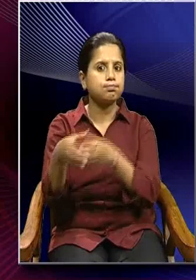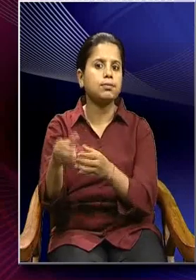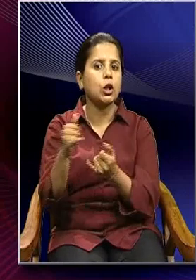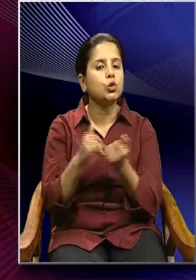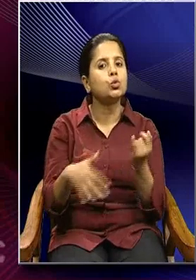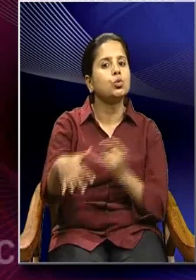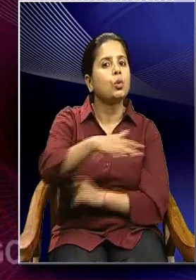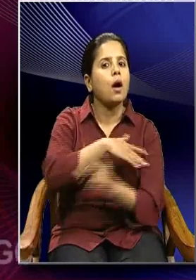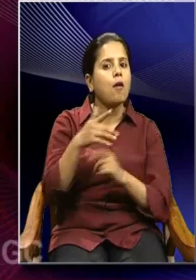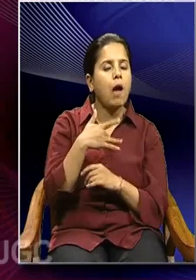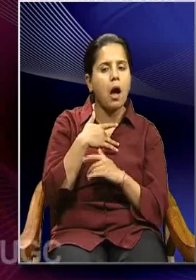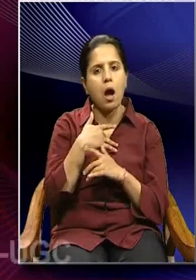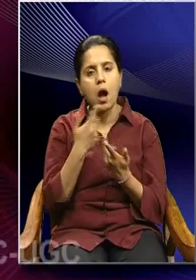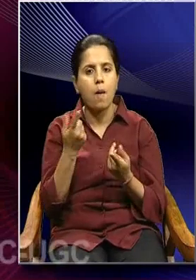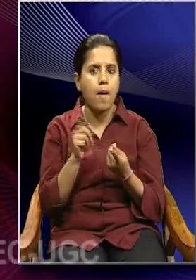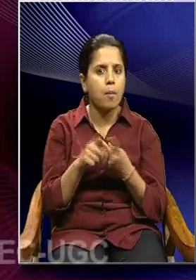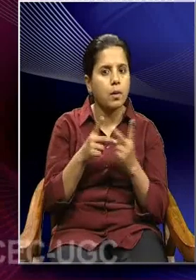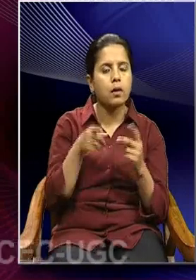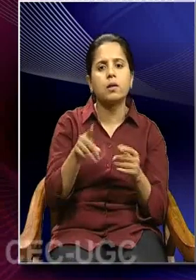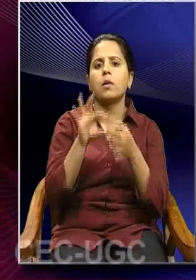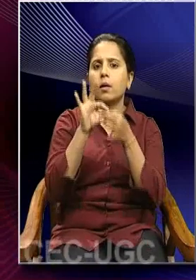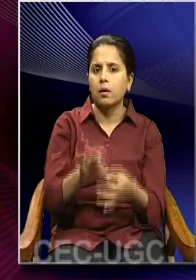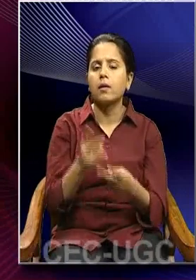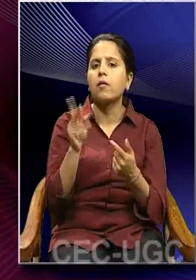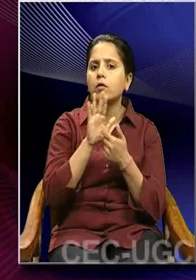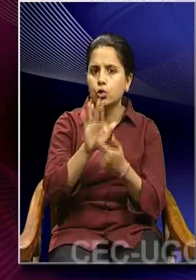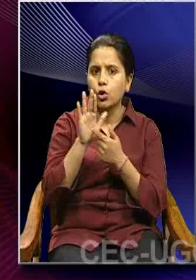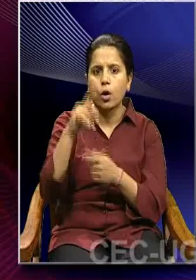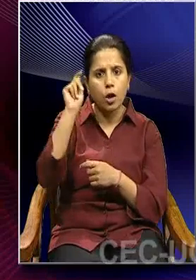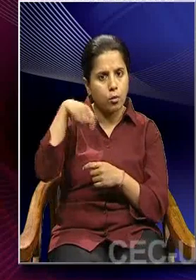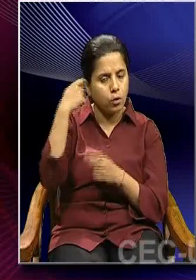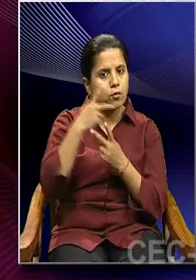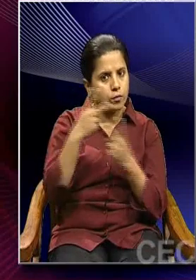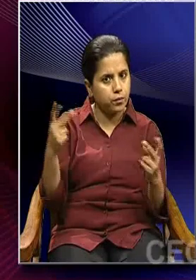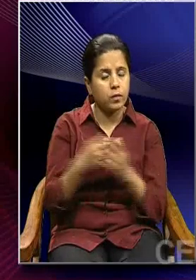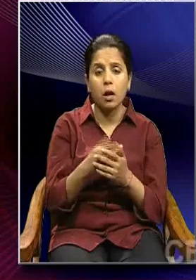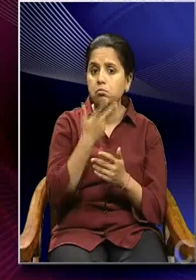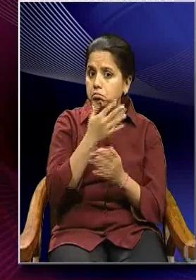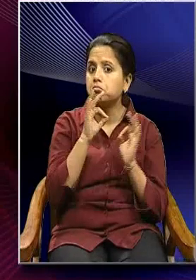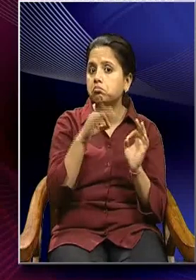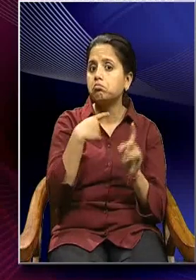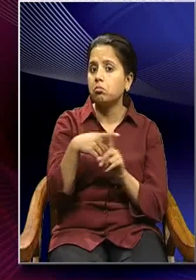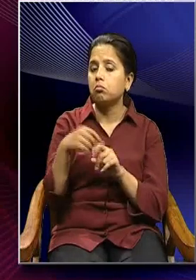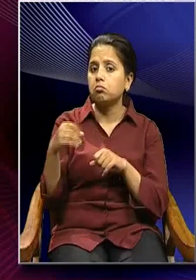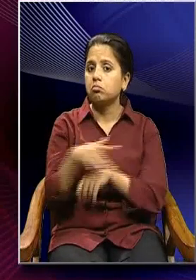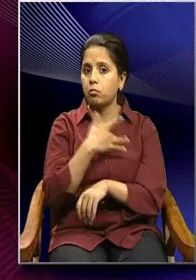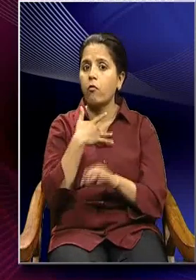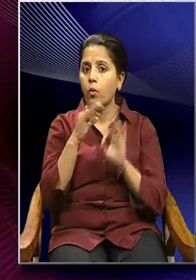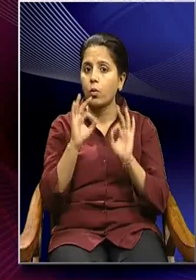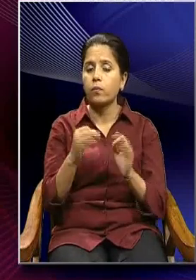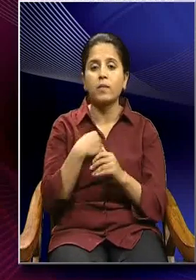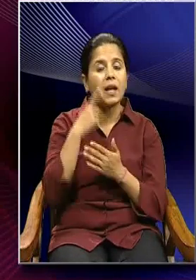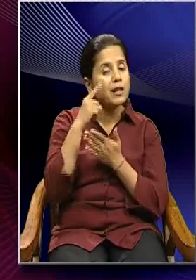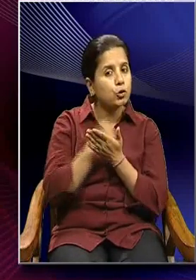society. So we find that such kind of portrayals, they have been very, very impressive in that sense. And when we